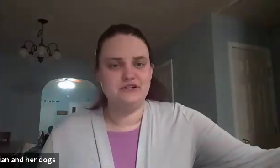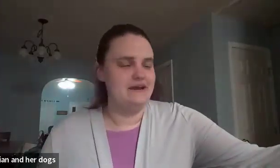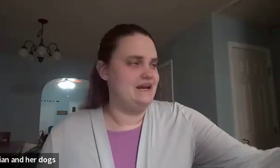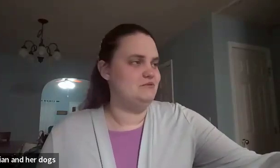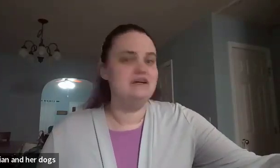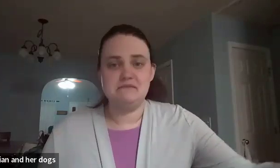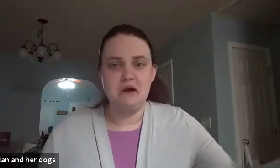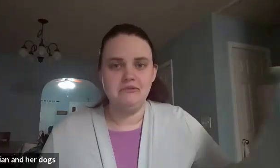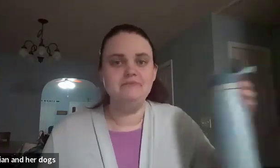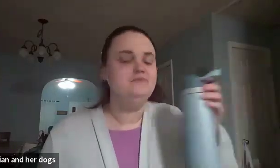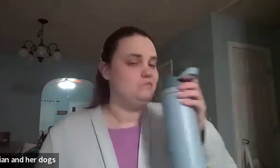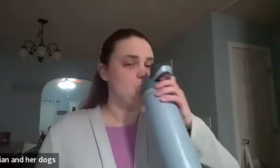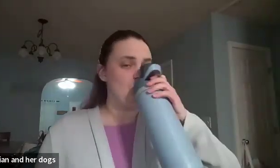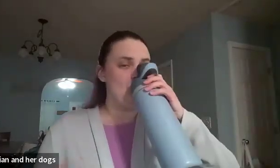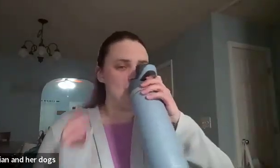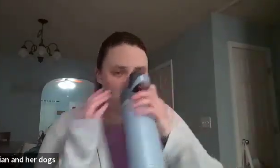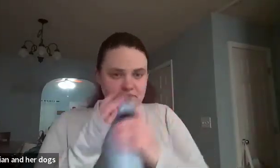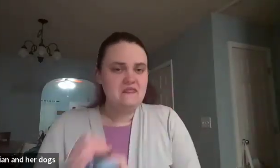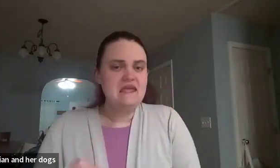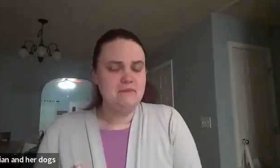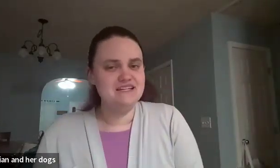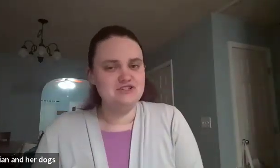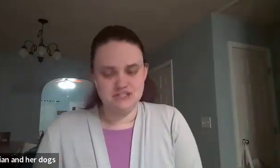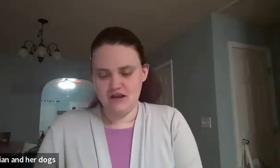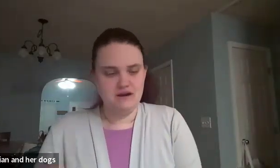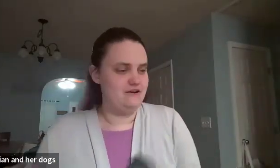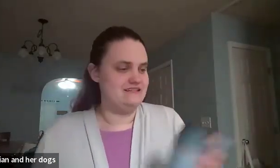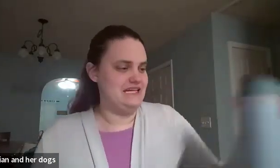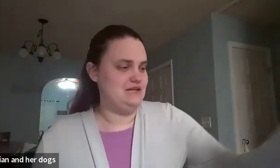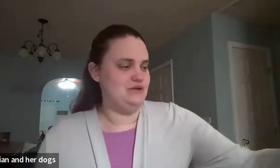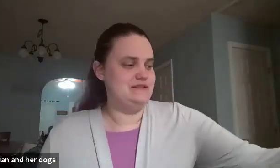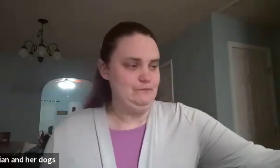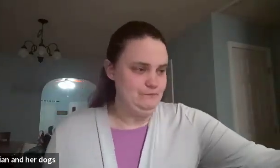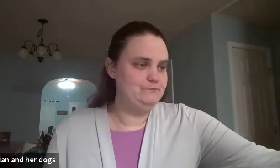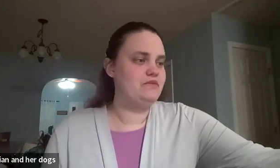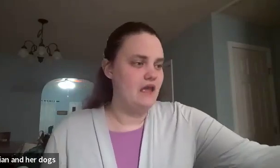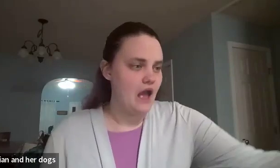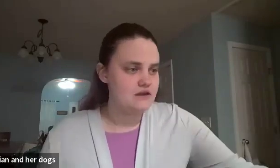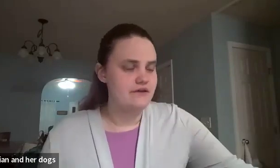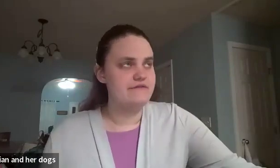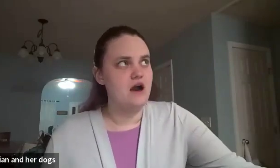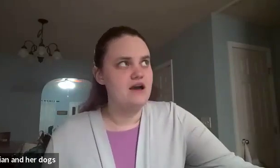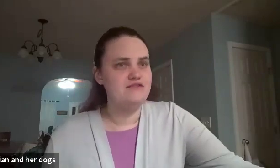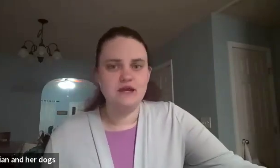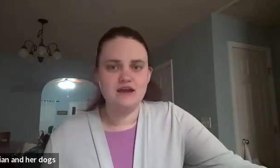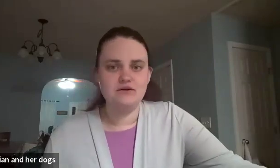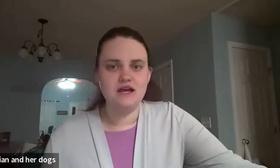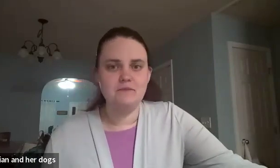turn away an animal. It's a problem. My history track record as a kid was out of the 5 we had growing up,